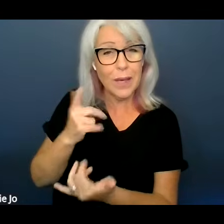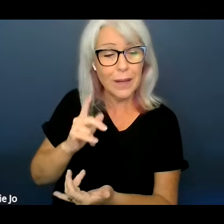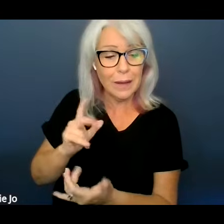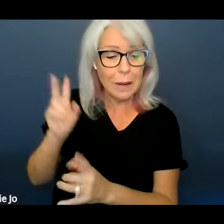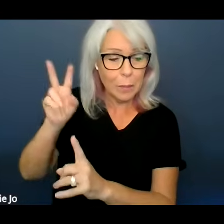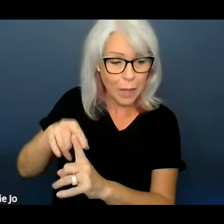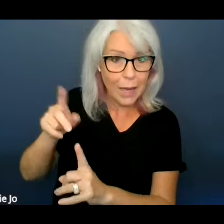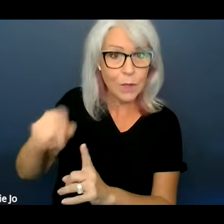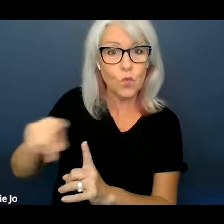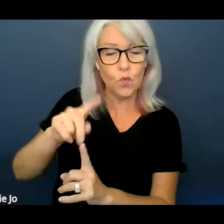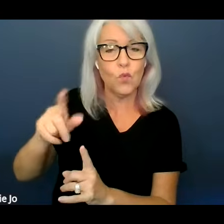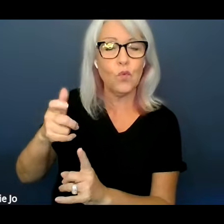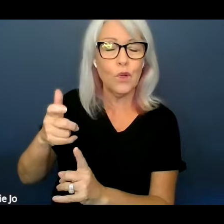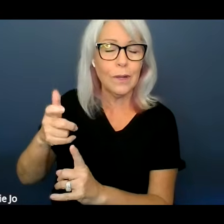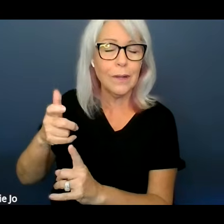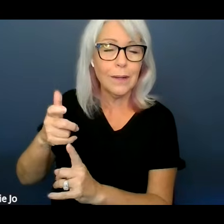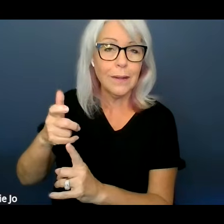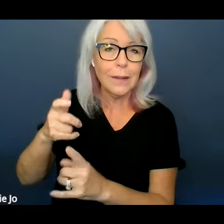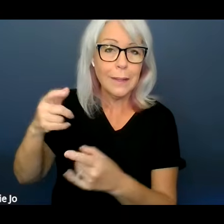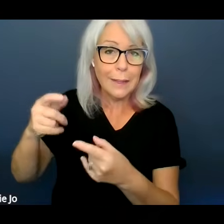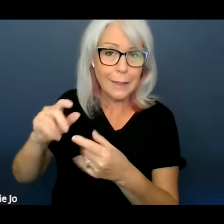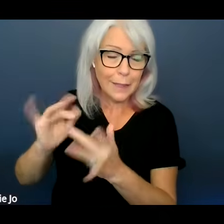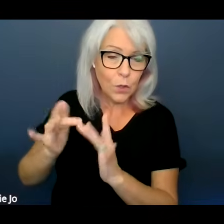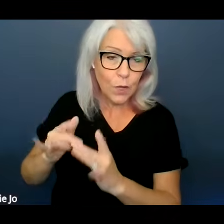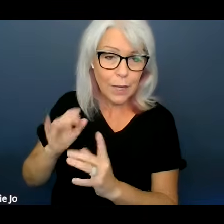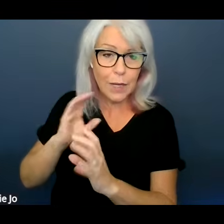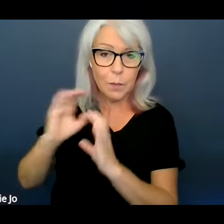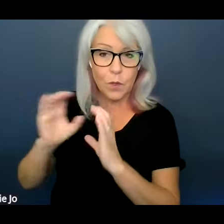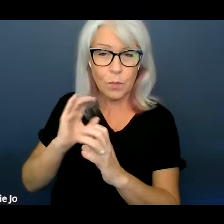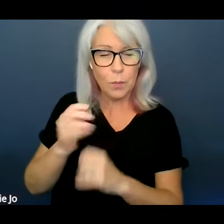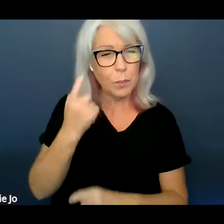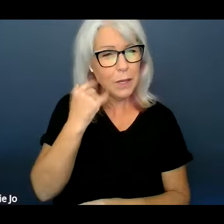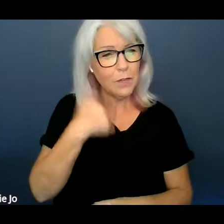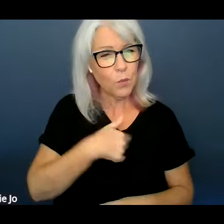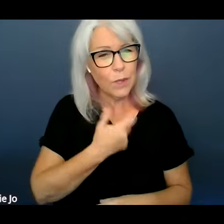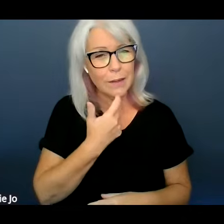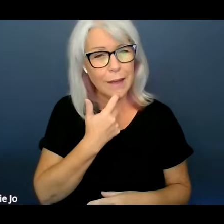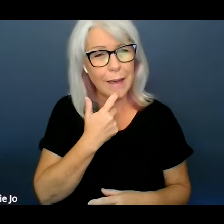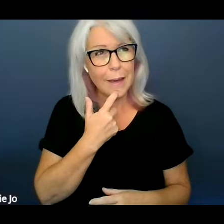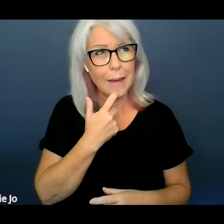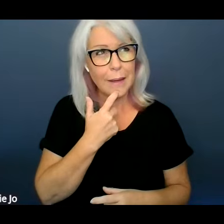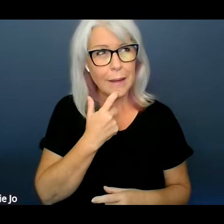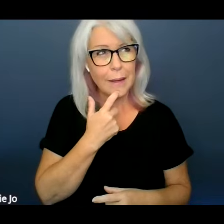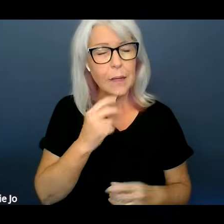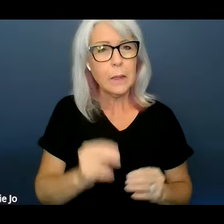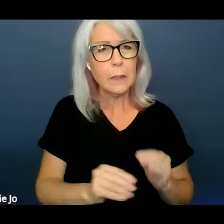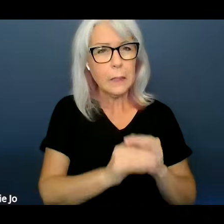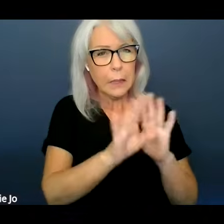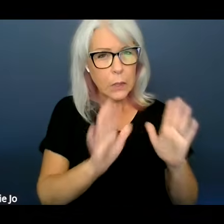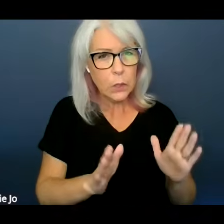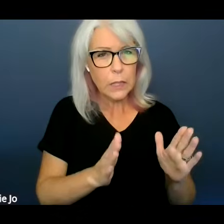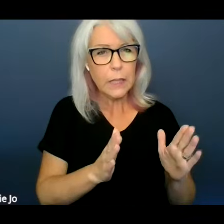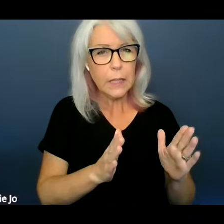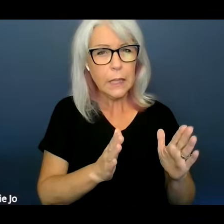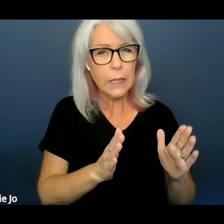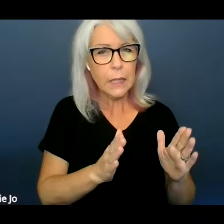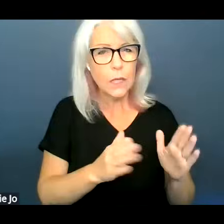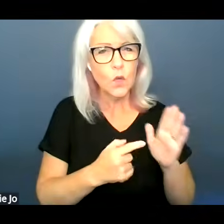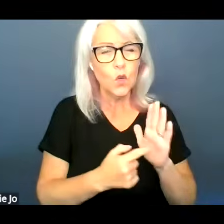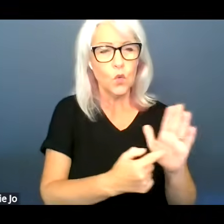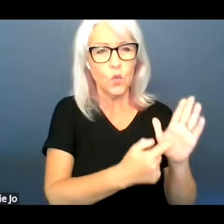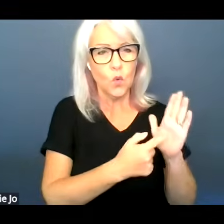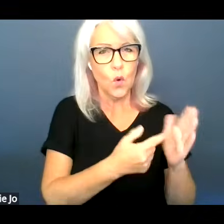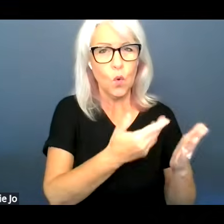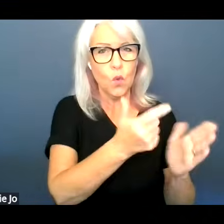that and you're just reading this bullet point, which just says expressly apply the law requiring disclosure of who paid for internet